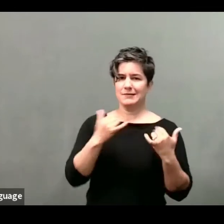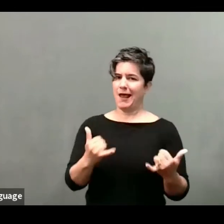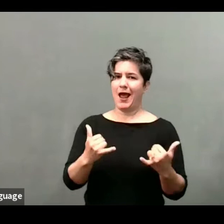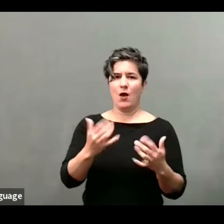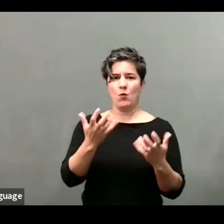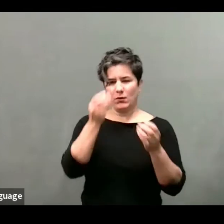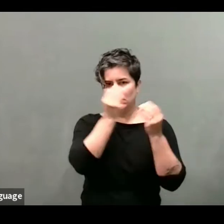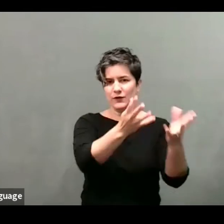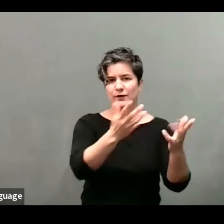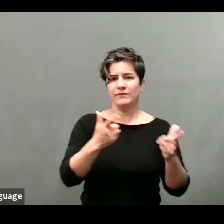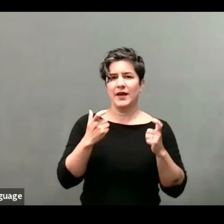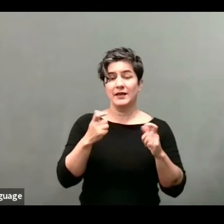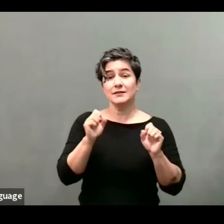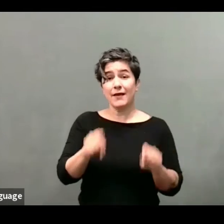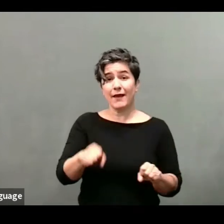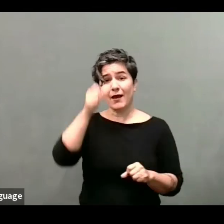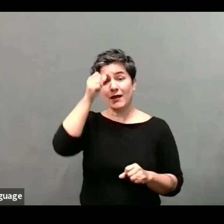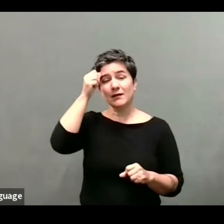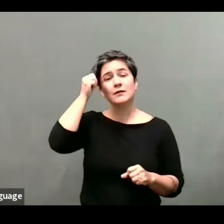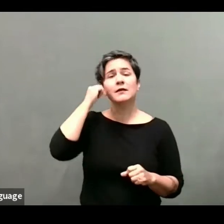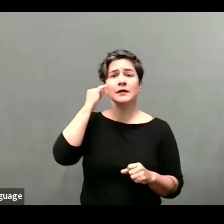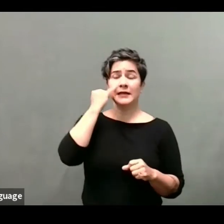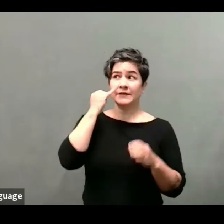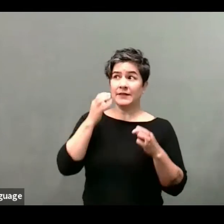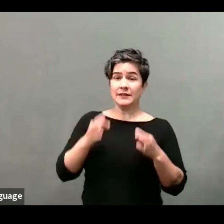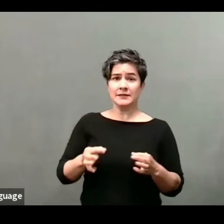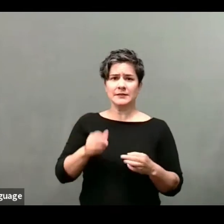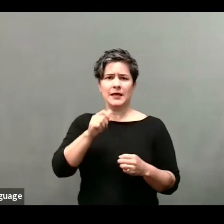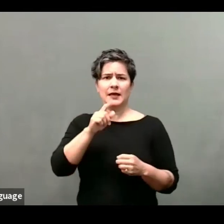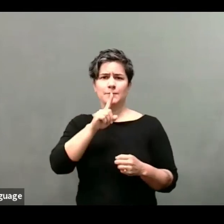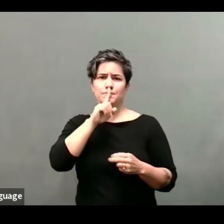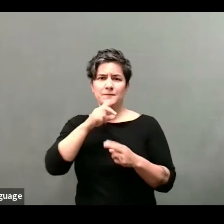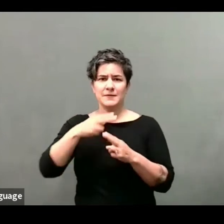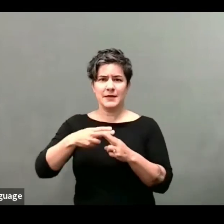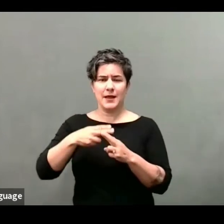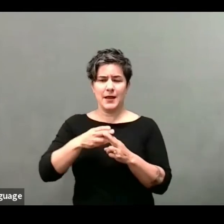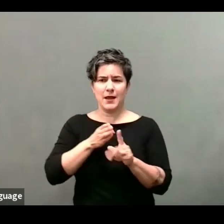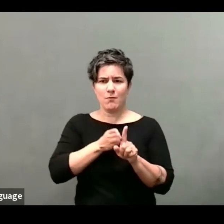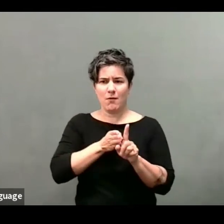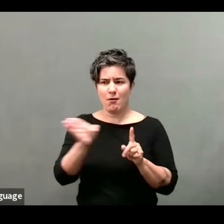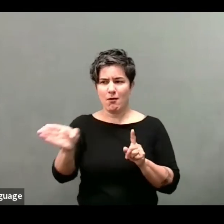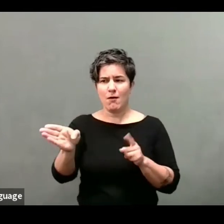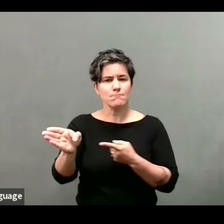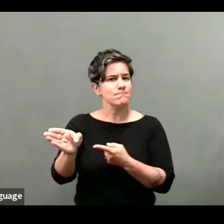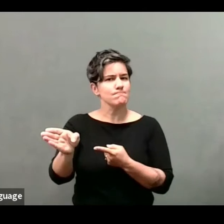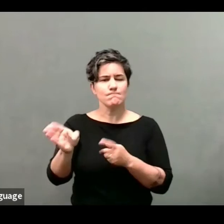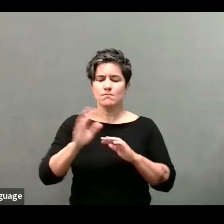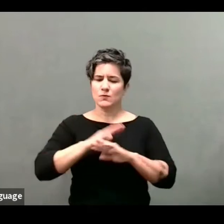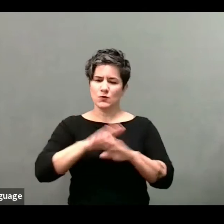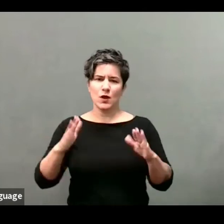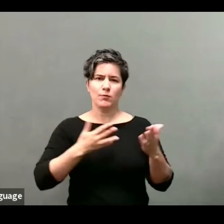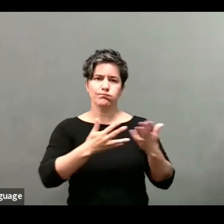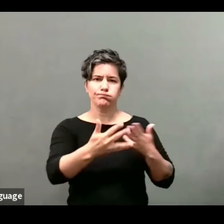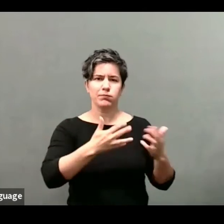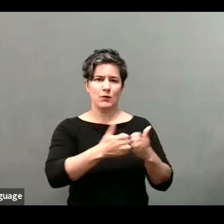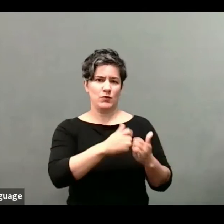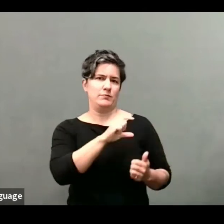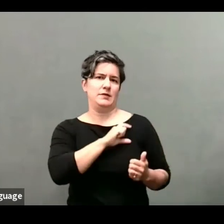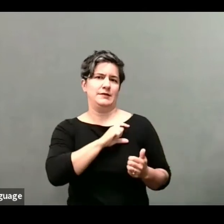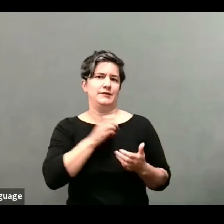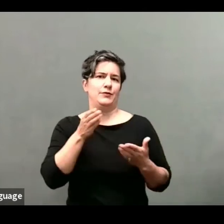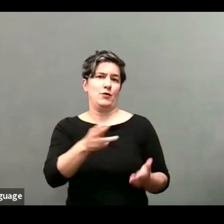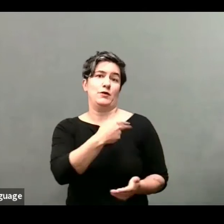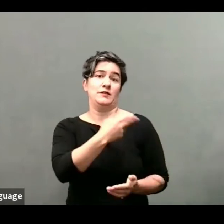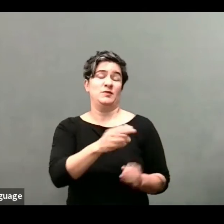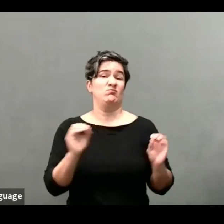report made right away. If they decide to do the anonymous reporting route, then they won't even interact with law enforcement at the